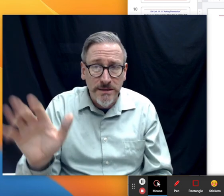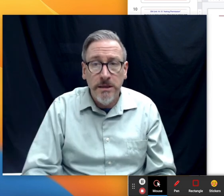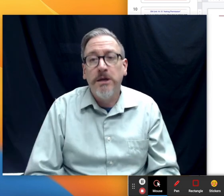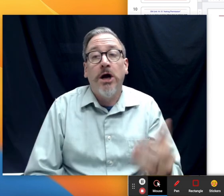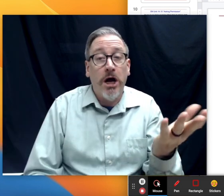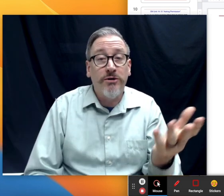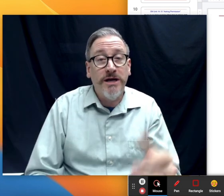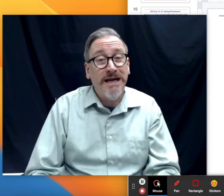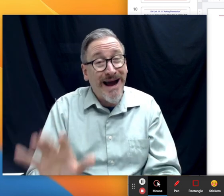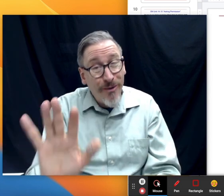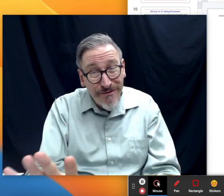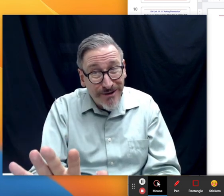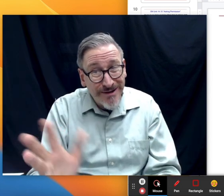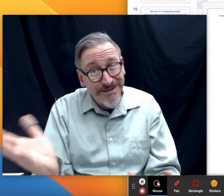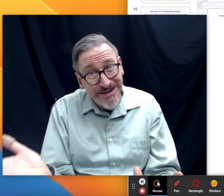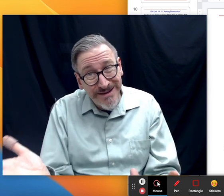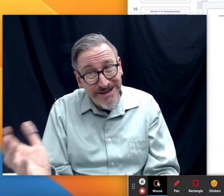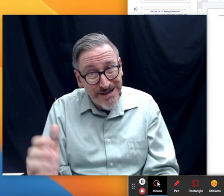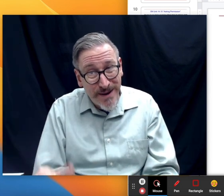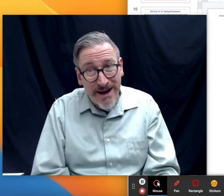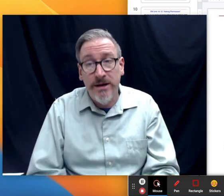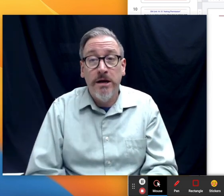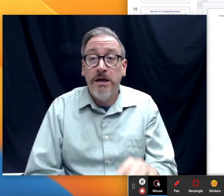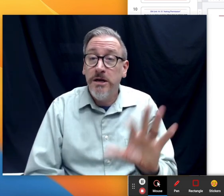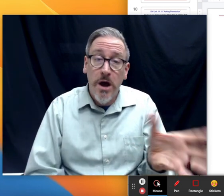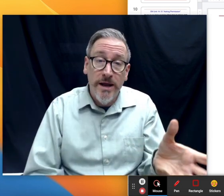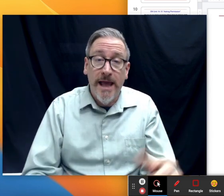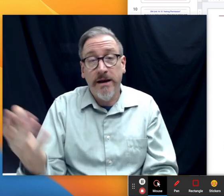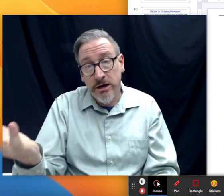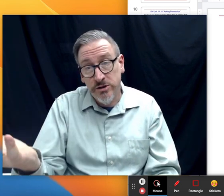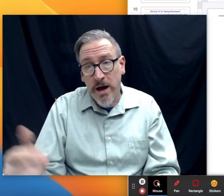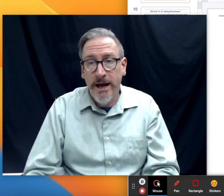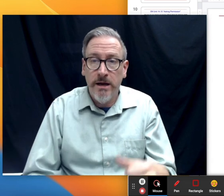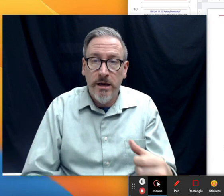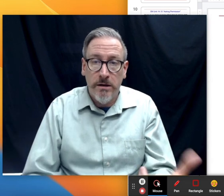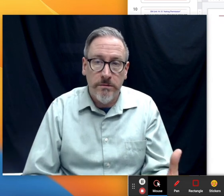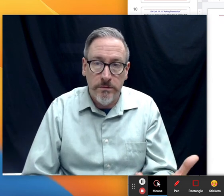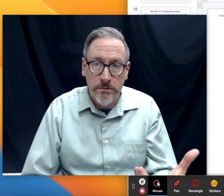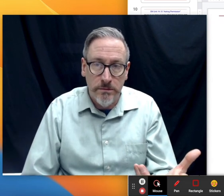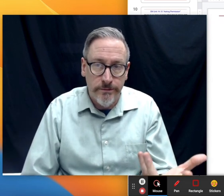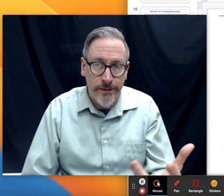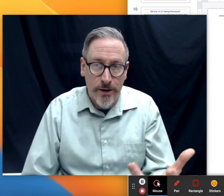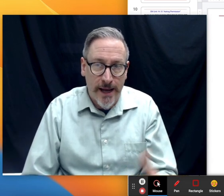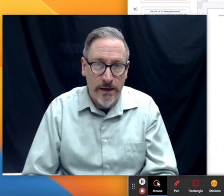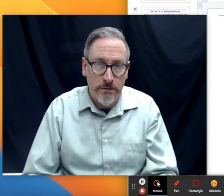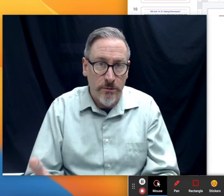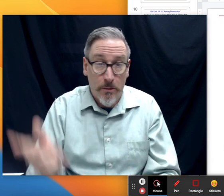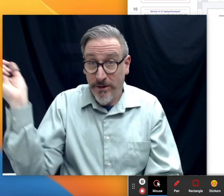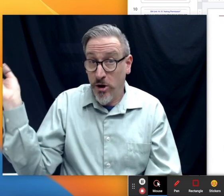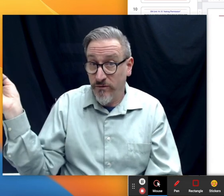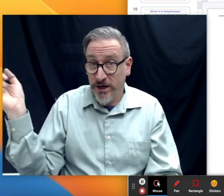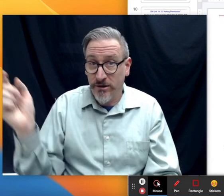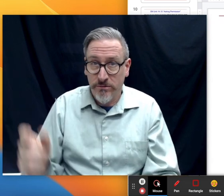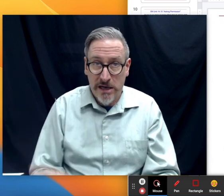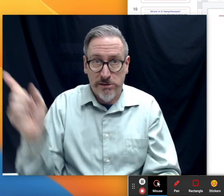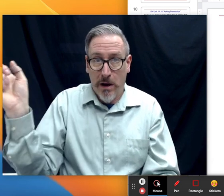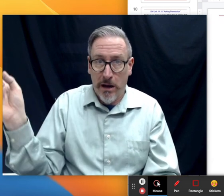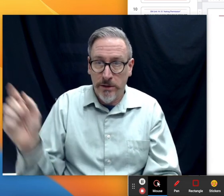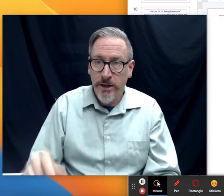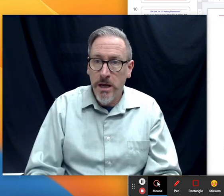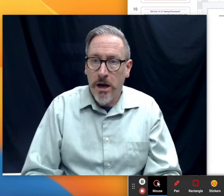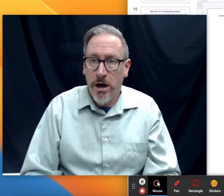but agree, however, this is bad. No, I can't. Here's why. No, I can't. Maybe go over here.